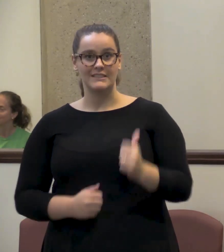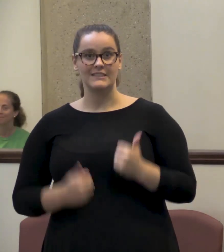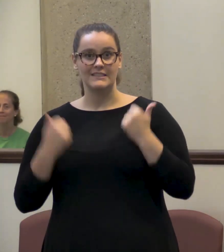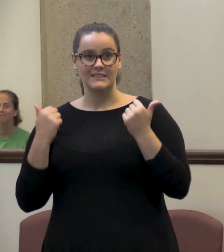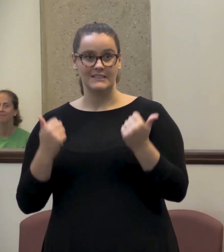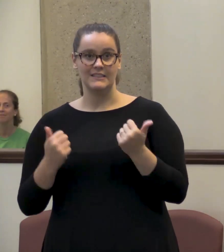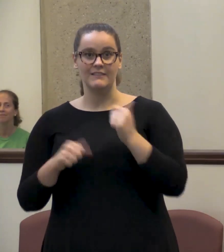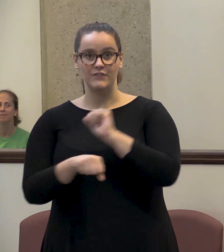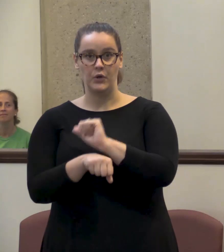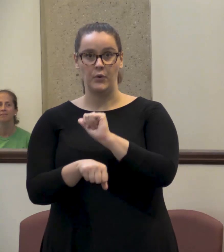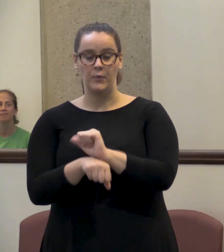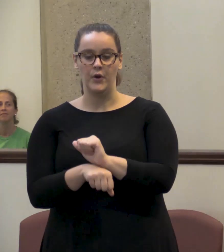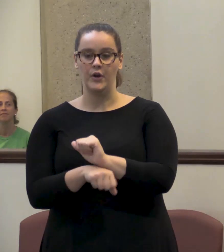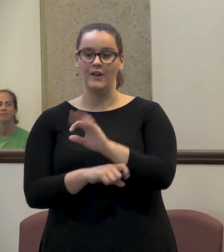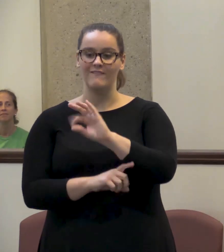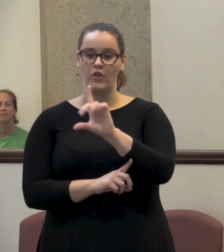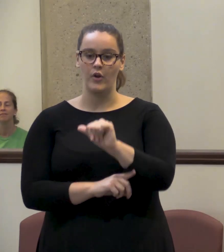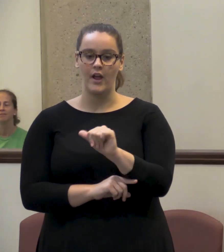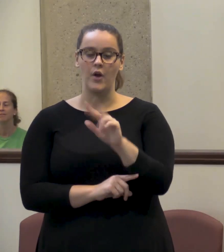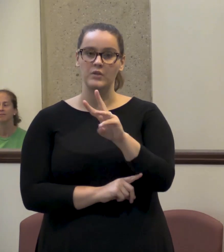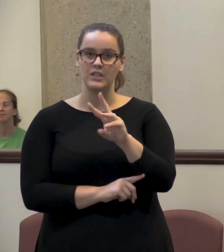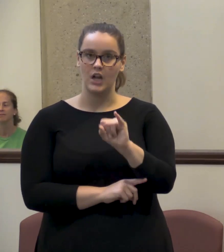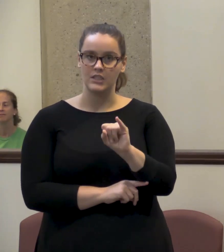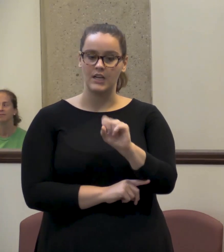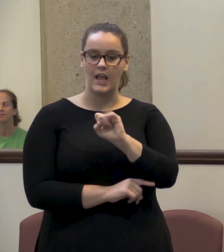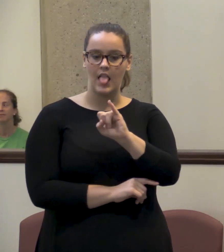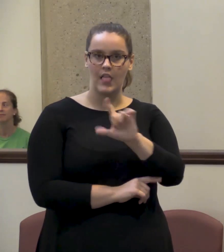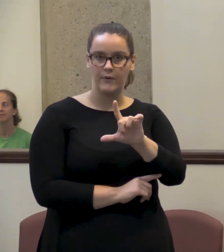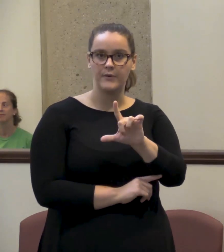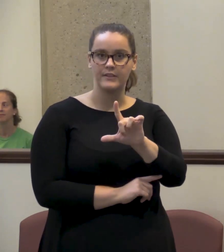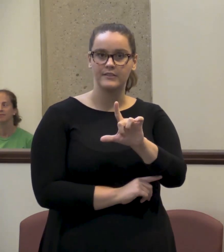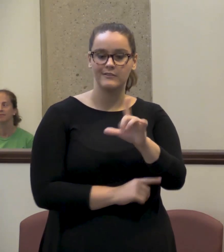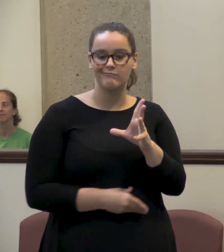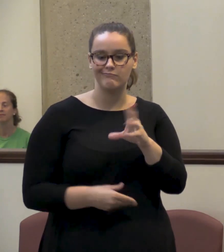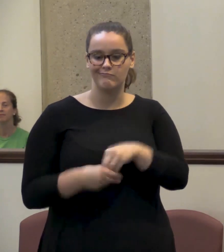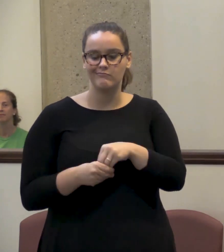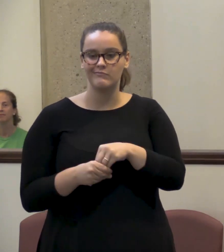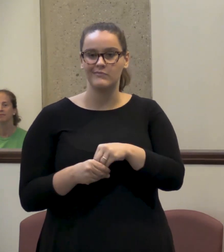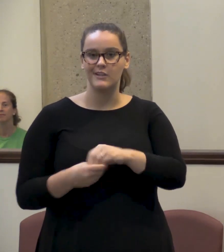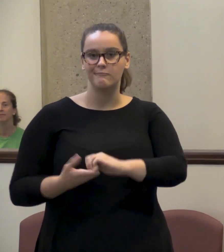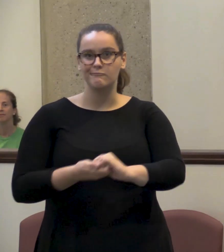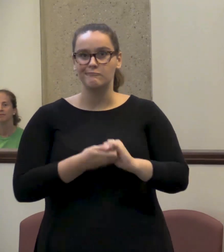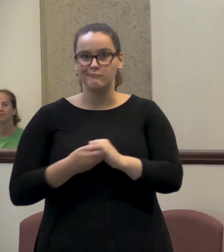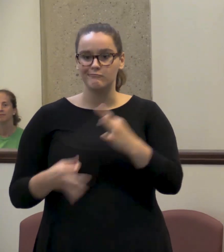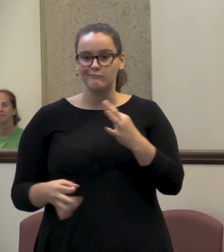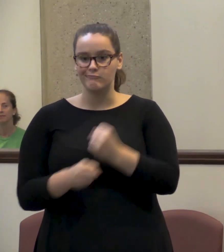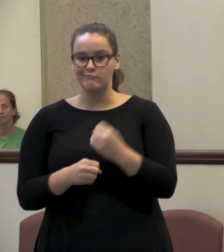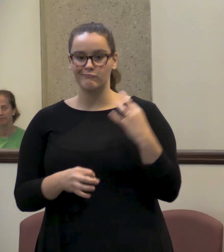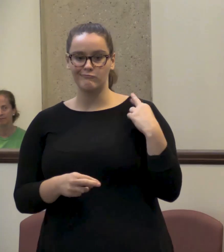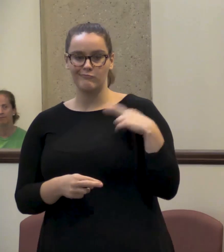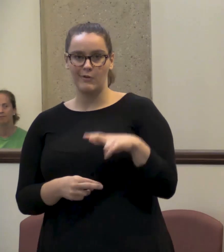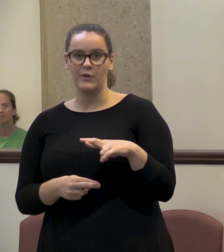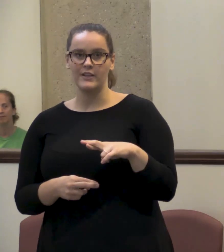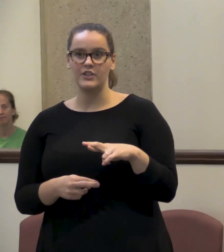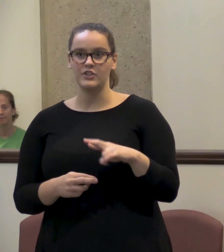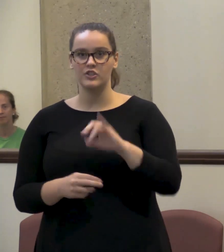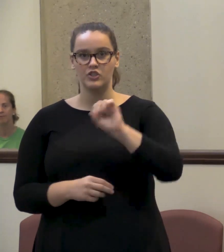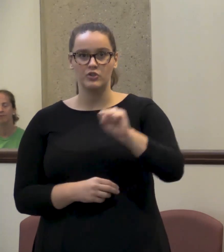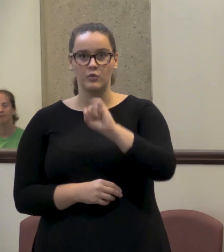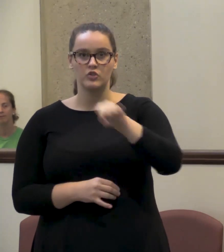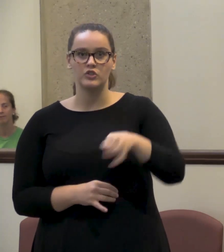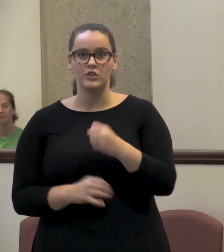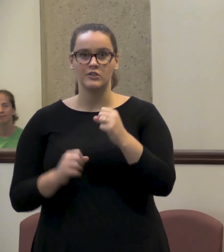and Park Forest, Illinois. In the larger community, he's been actively involved in interfaith, multicultural, and social justice work for over two